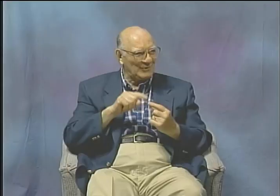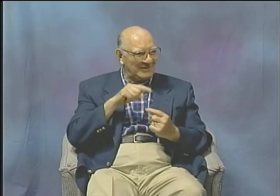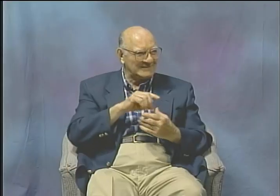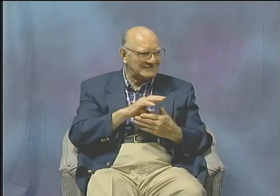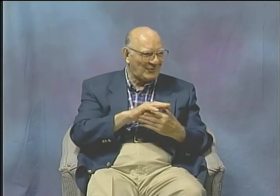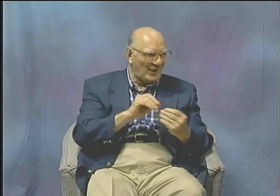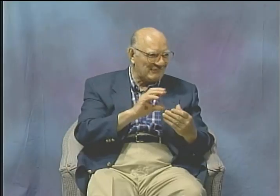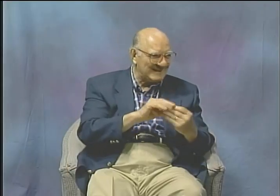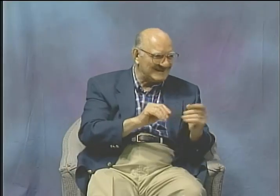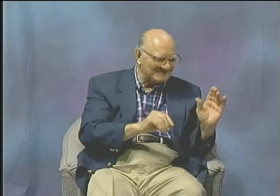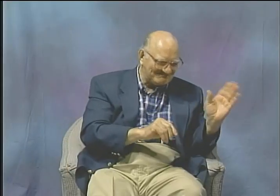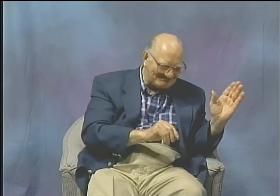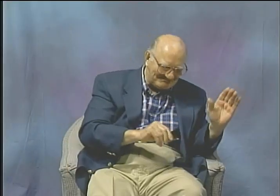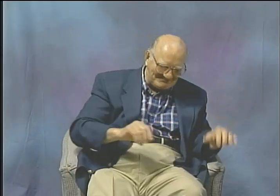this story.